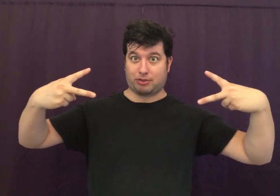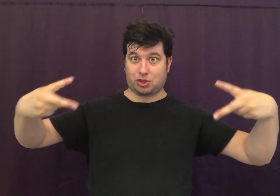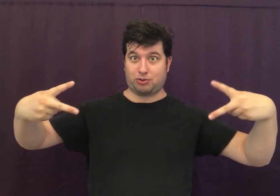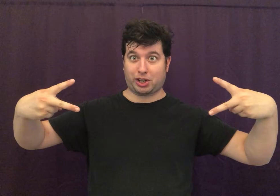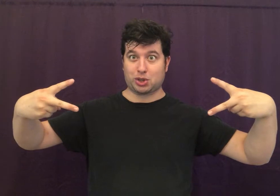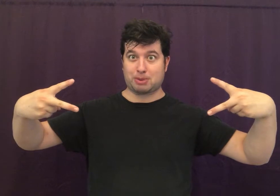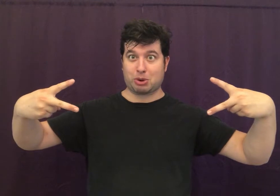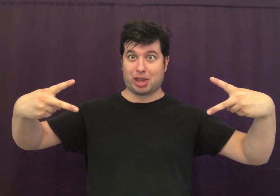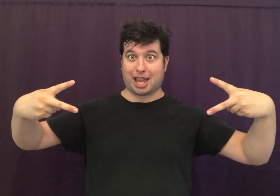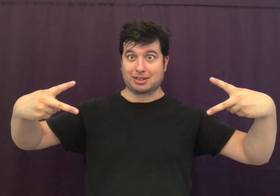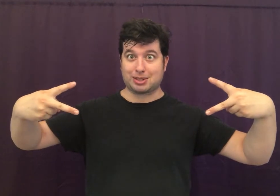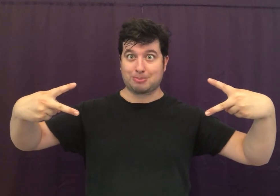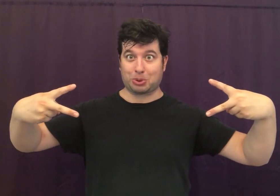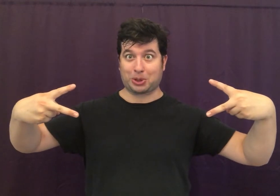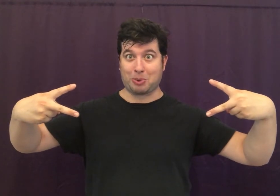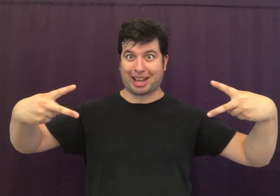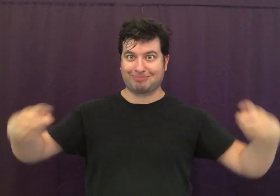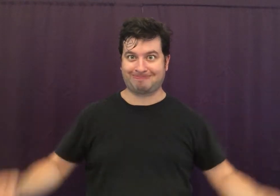2 fingers in both hands, pulling away.